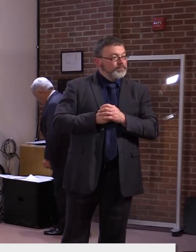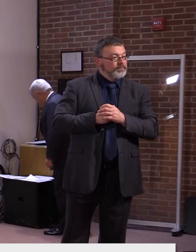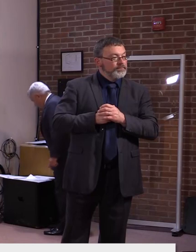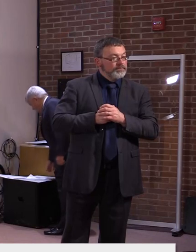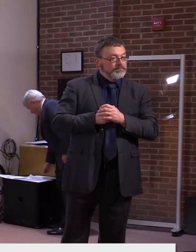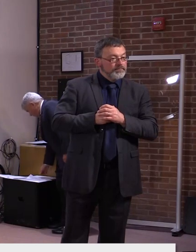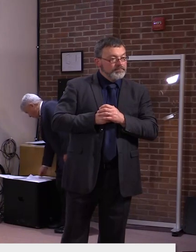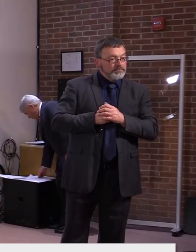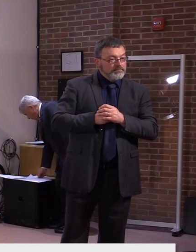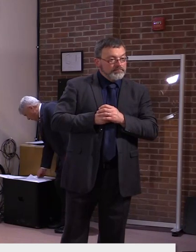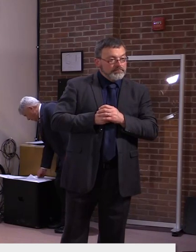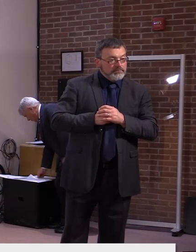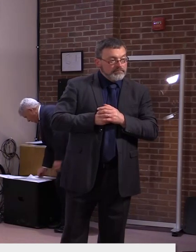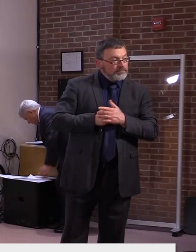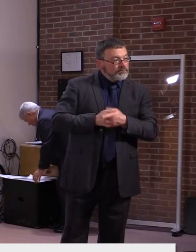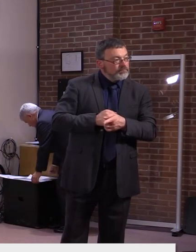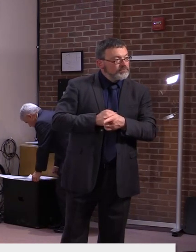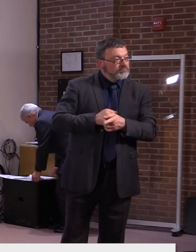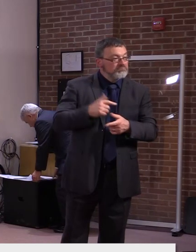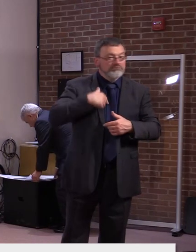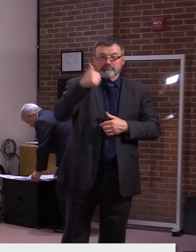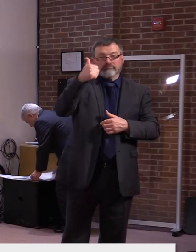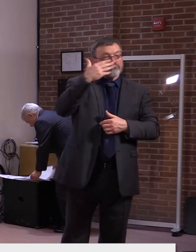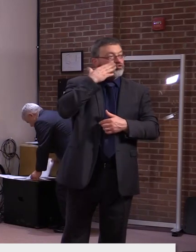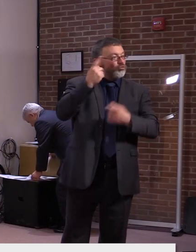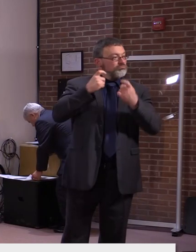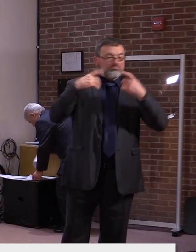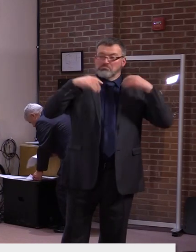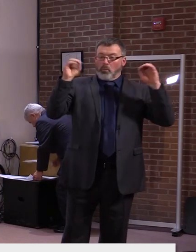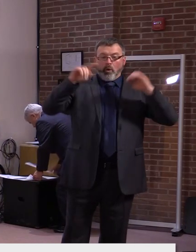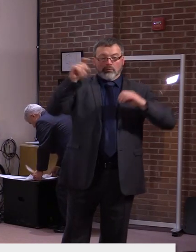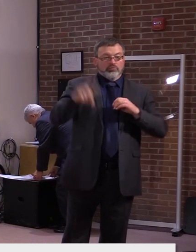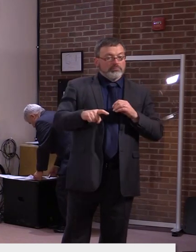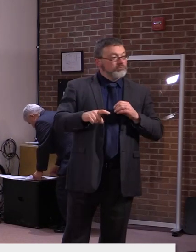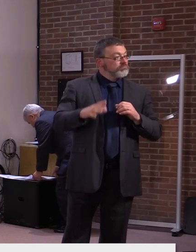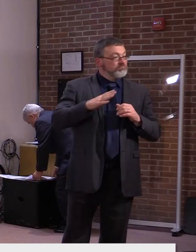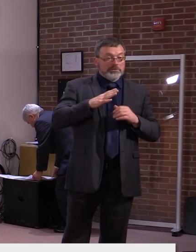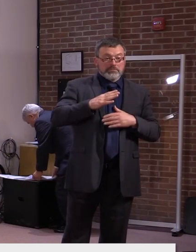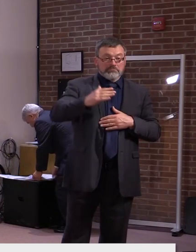Hey, thanks, Jason. I'm all set for today, but thanks. Thank you, Chris.